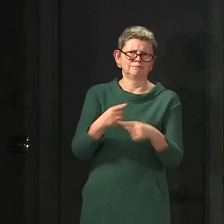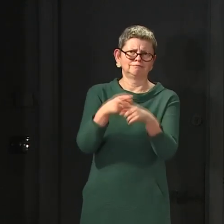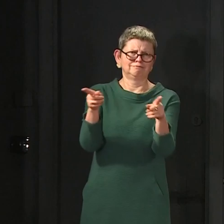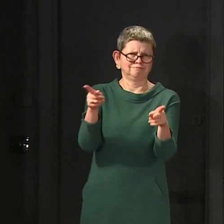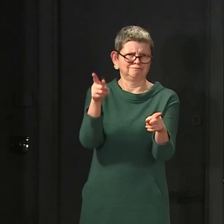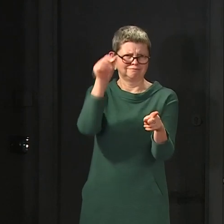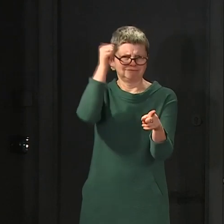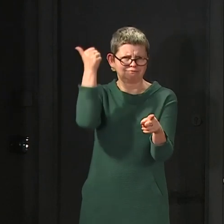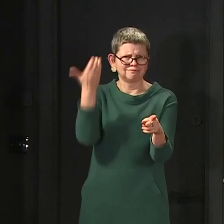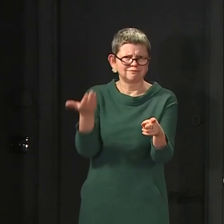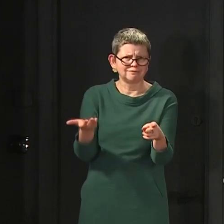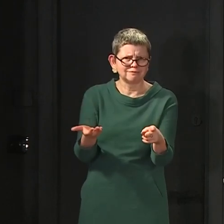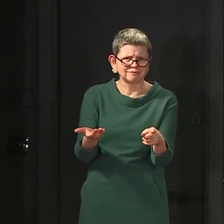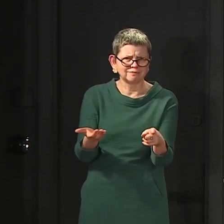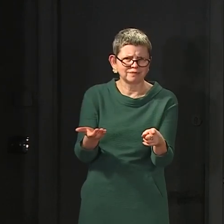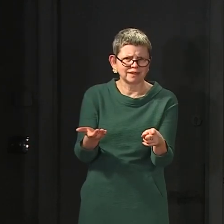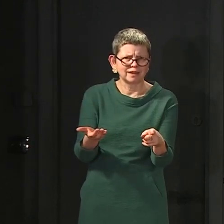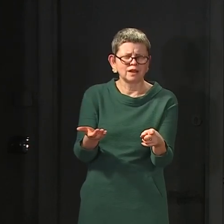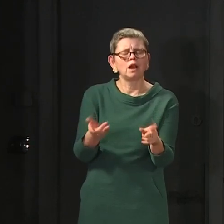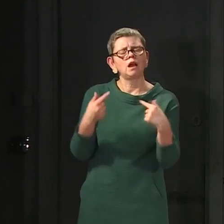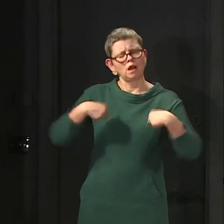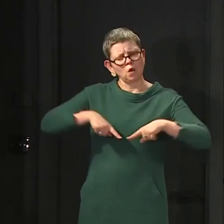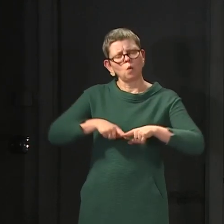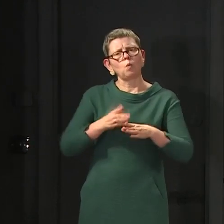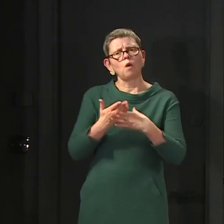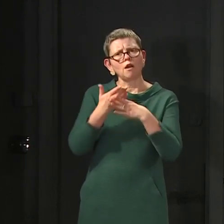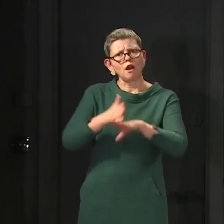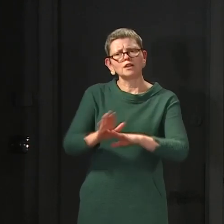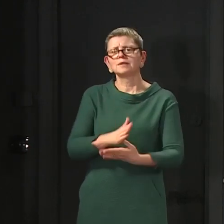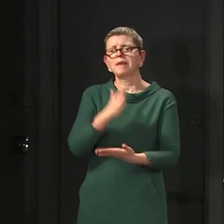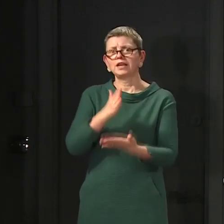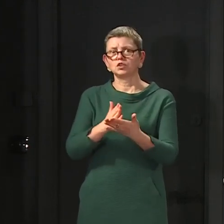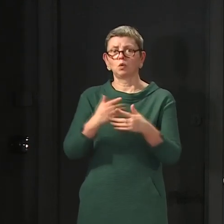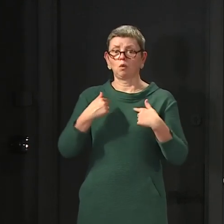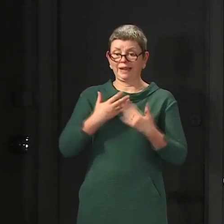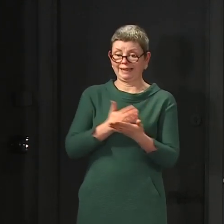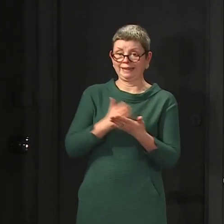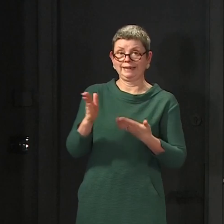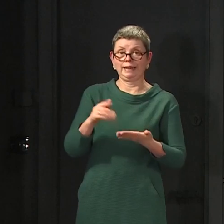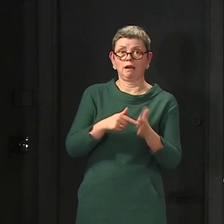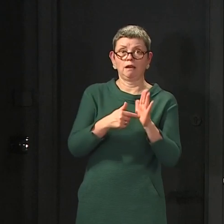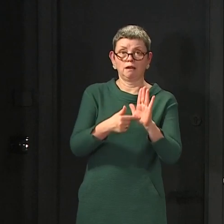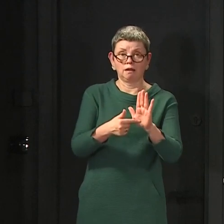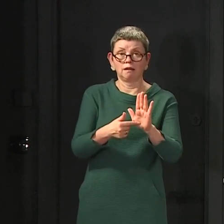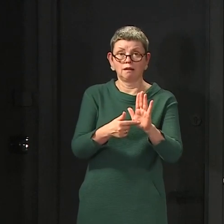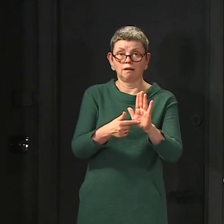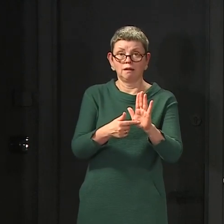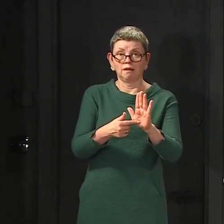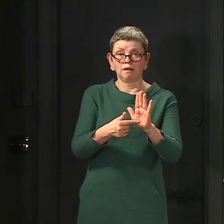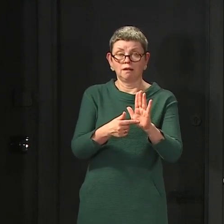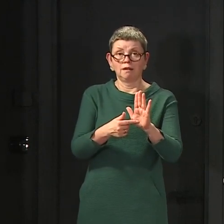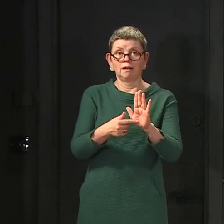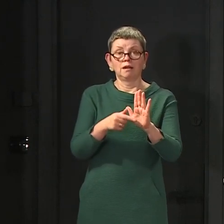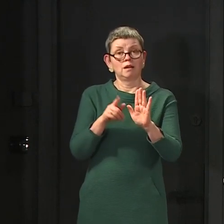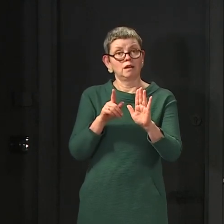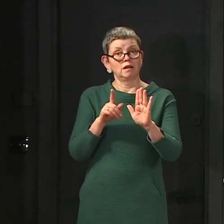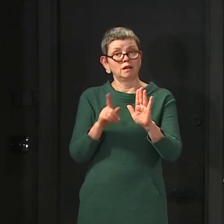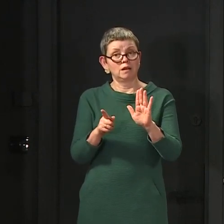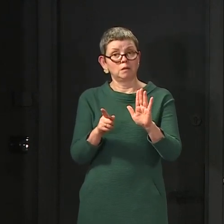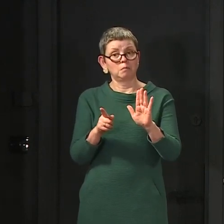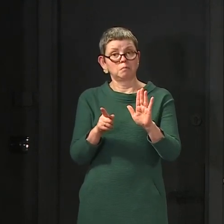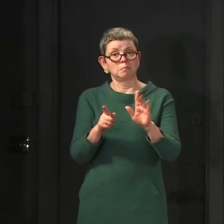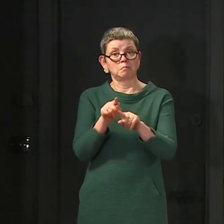credit for. So we'll continue to work hard to make sure the message that we are putting across to people in Scotland is the one that people understand is